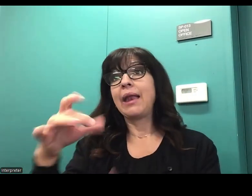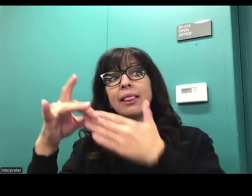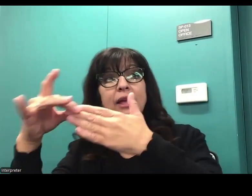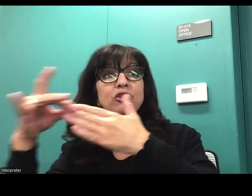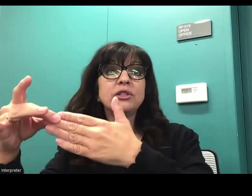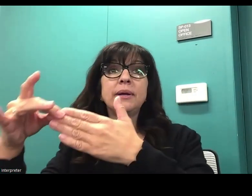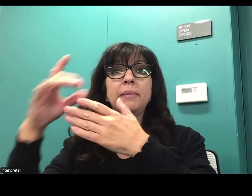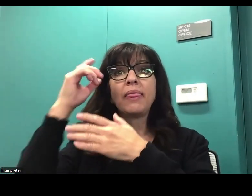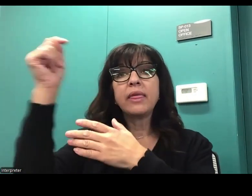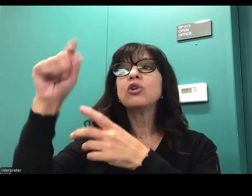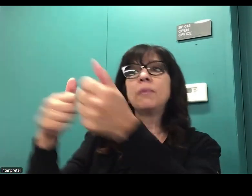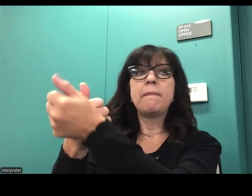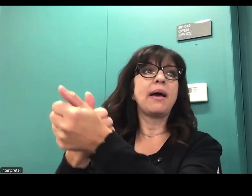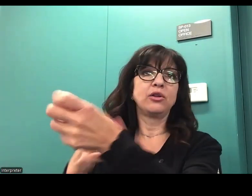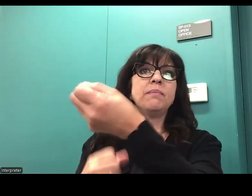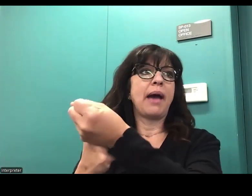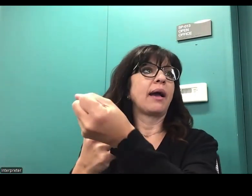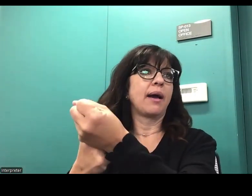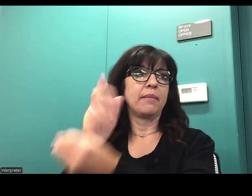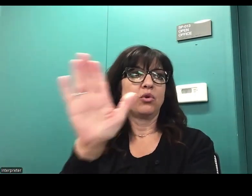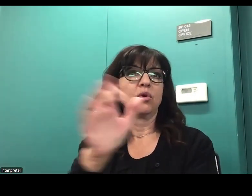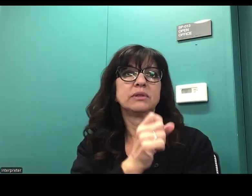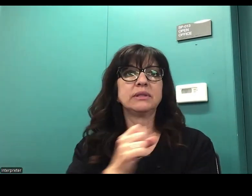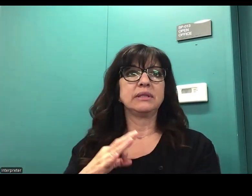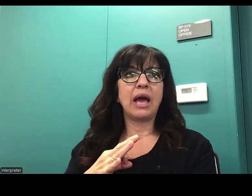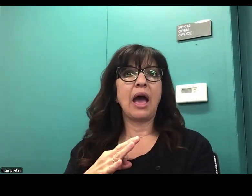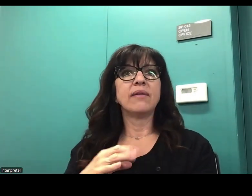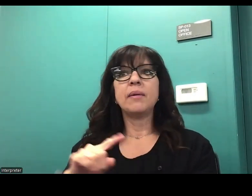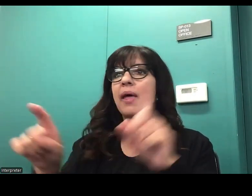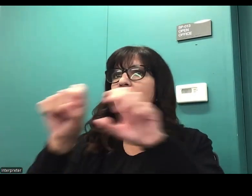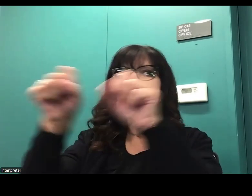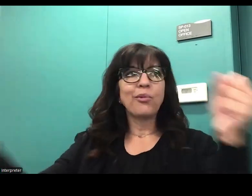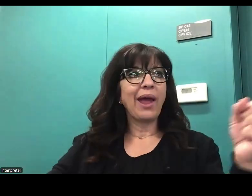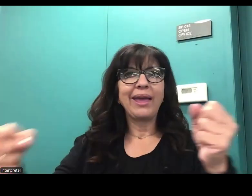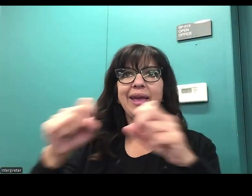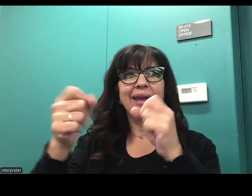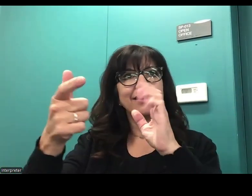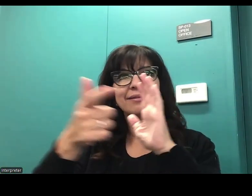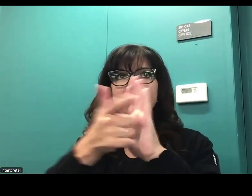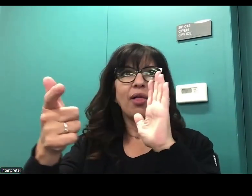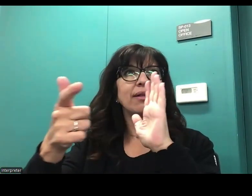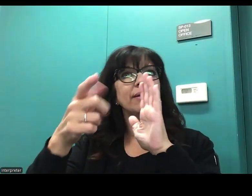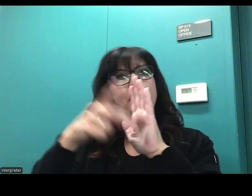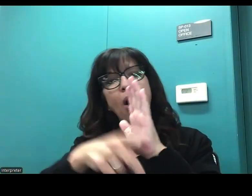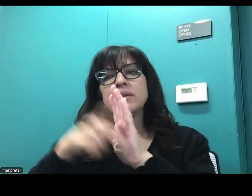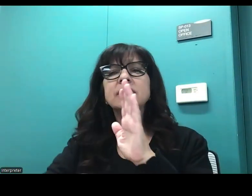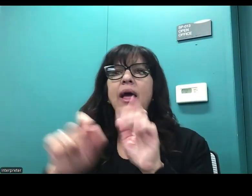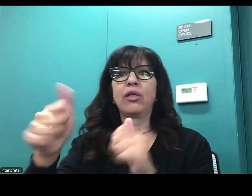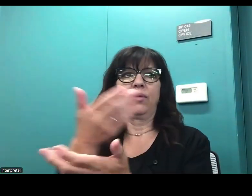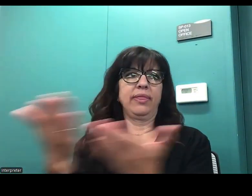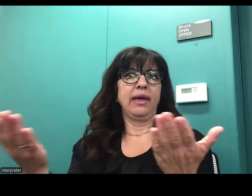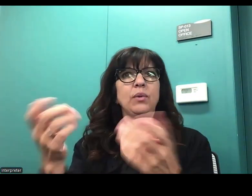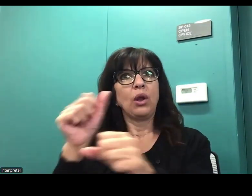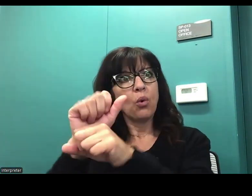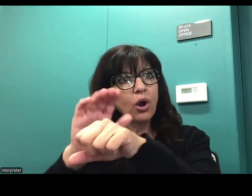it's like you back up your staff. If they're breaking the policies and the law, then that's another thing. We need to work with them on that